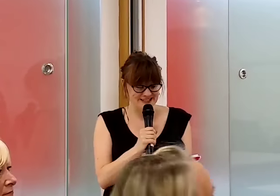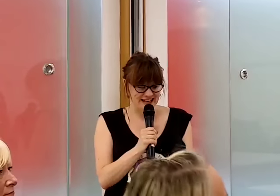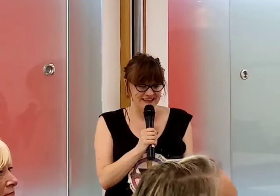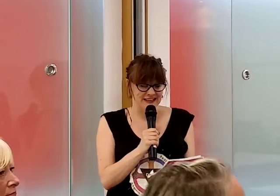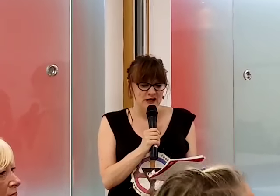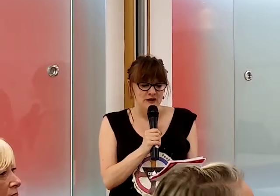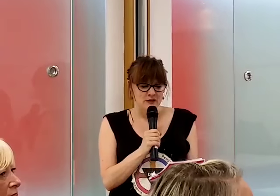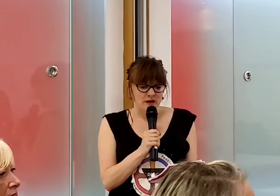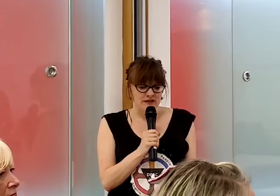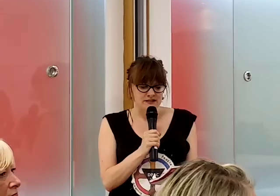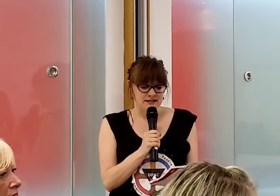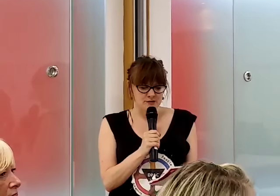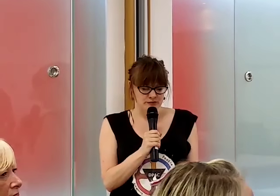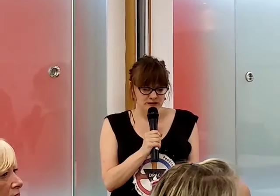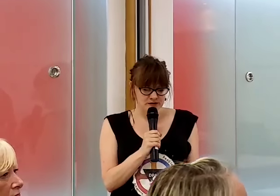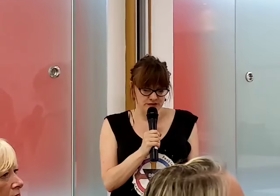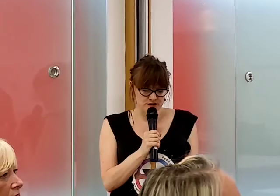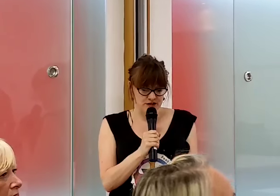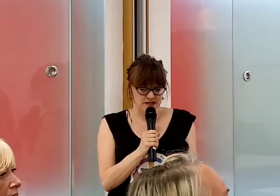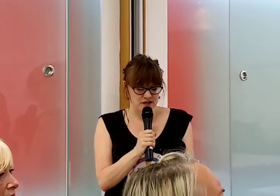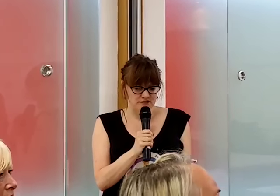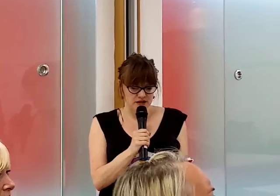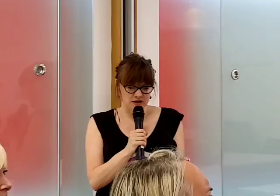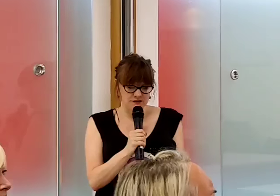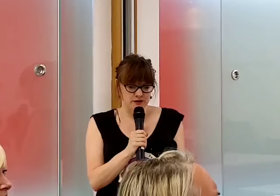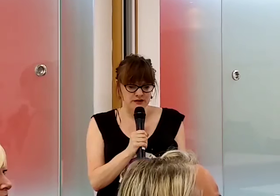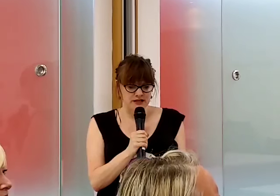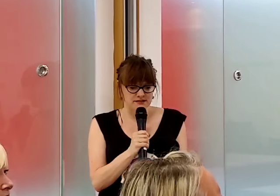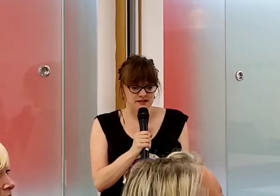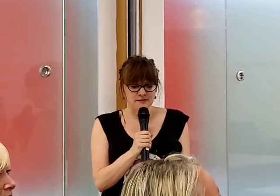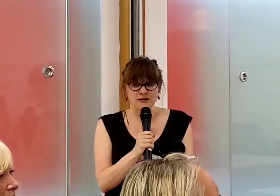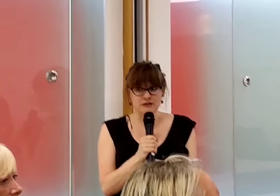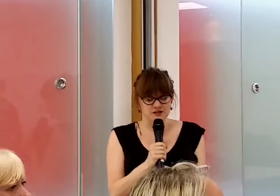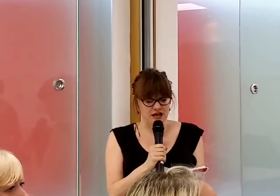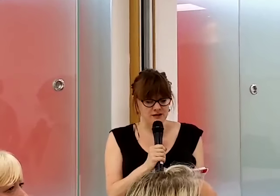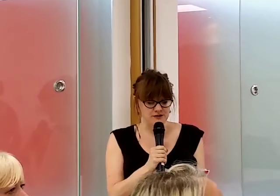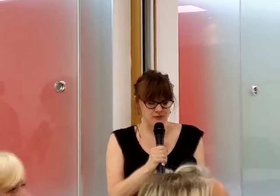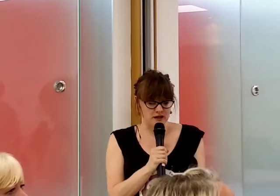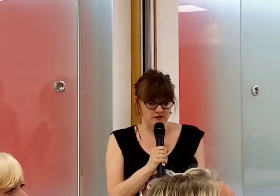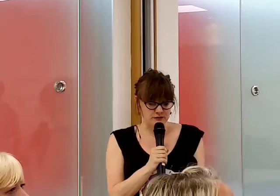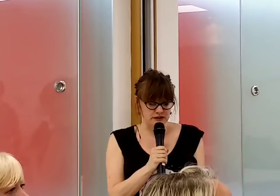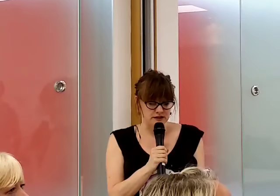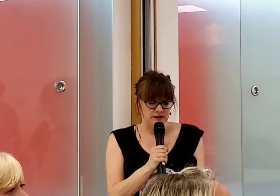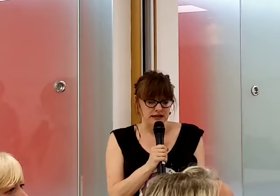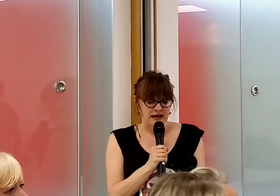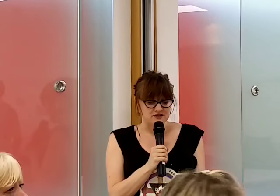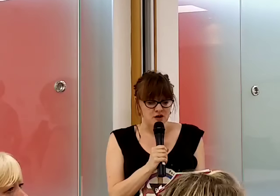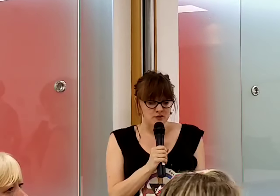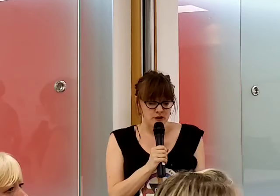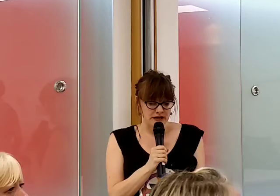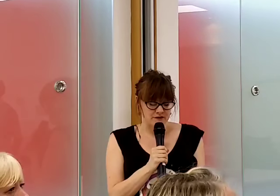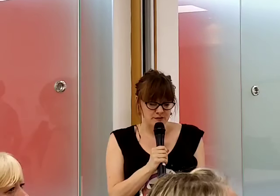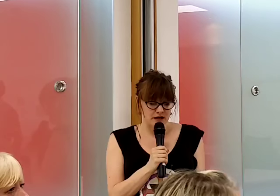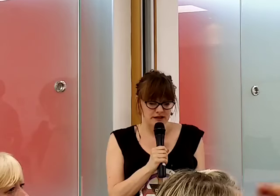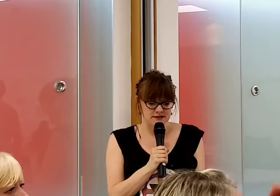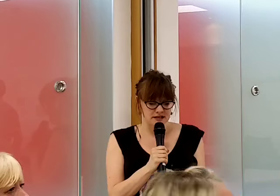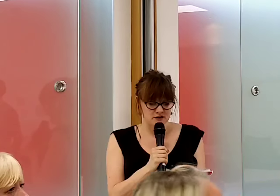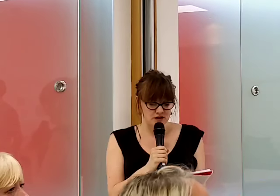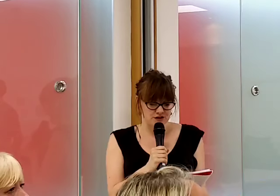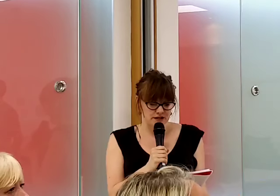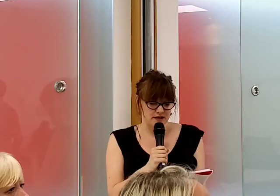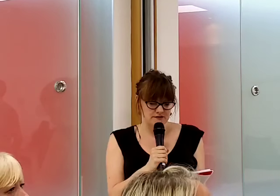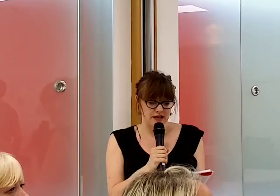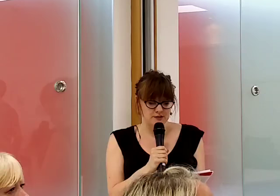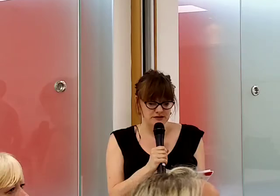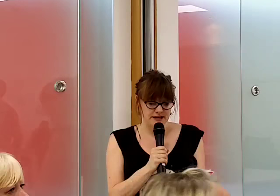can't be with you today. The way that disabled people have been treated over the last few years has made me ashamed of my government. At a time where we have the money